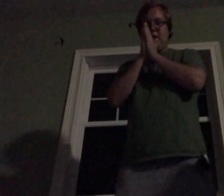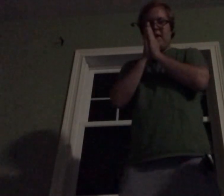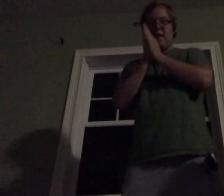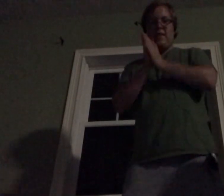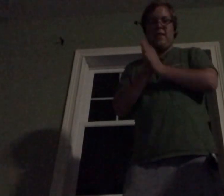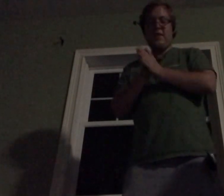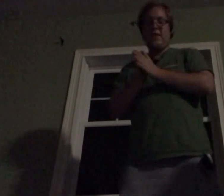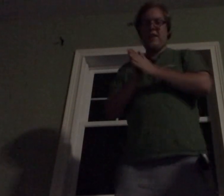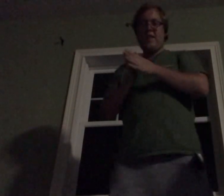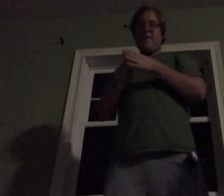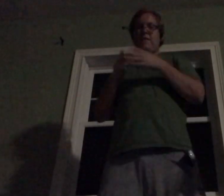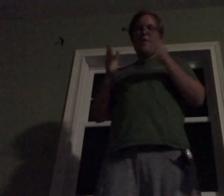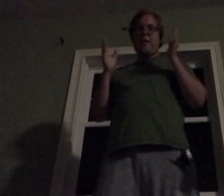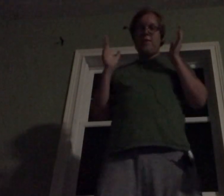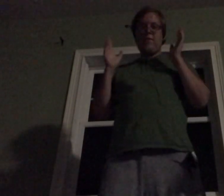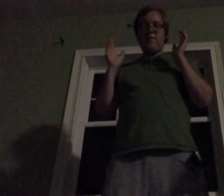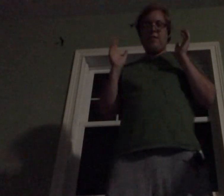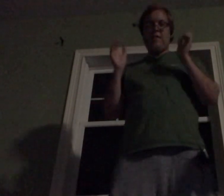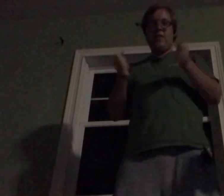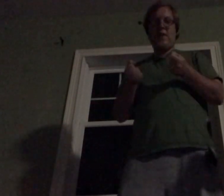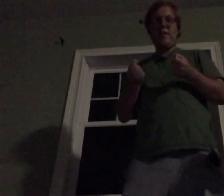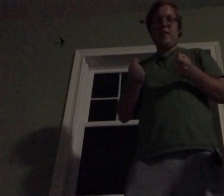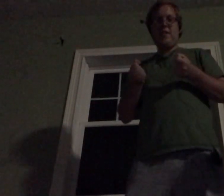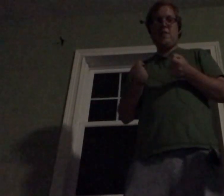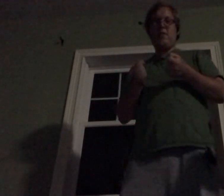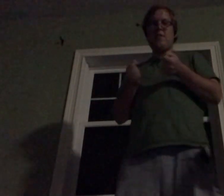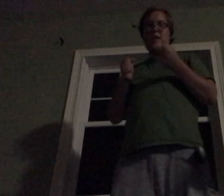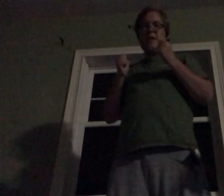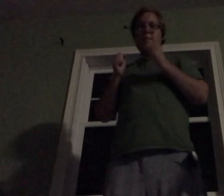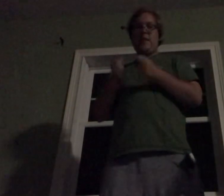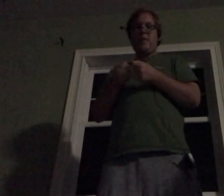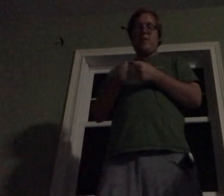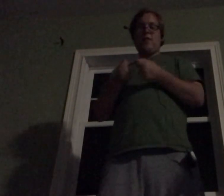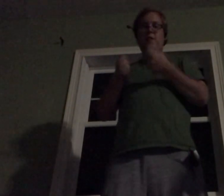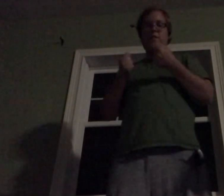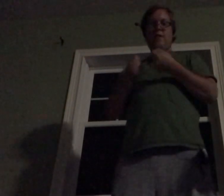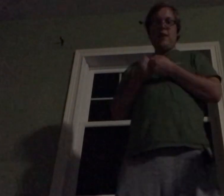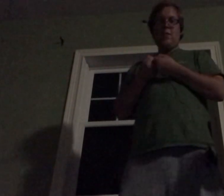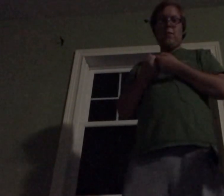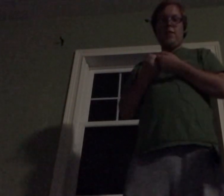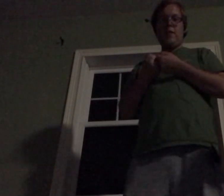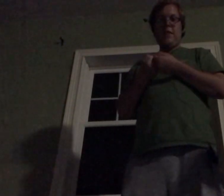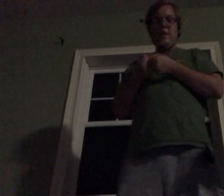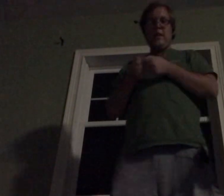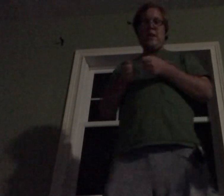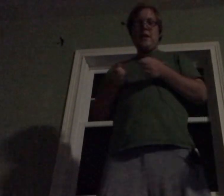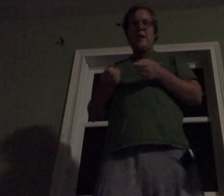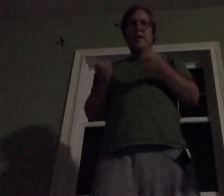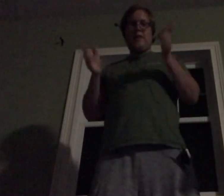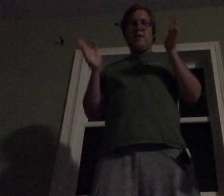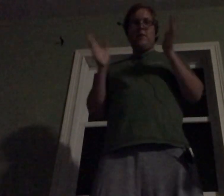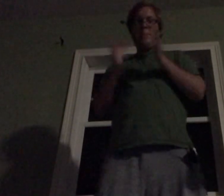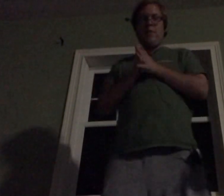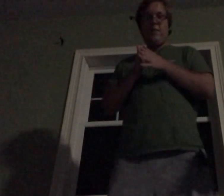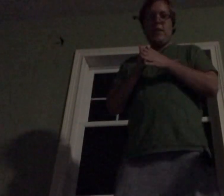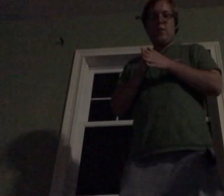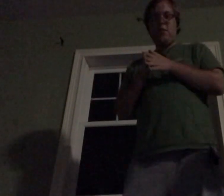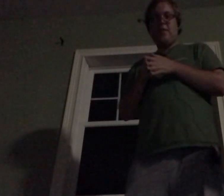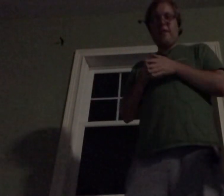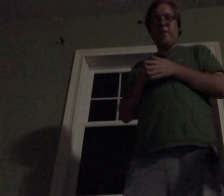Yeah, you know, I was like very excited to make this song a single, and the music video is out